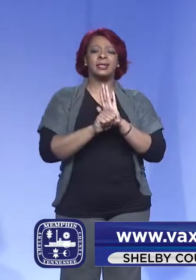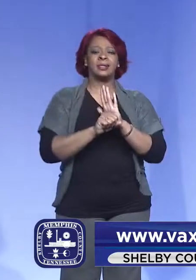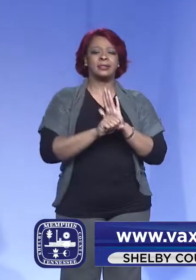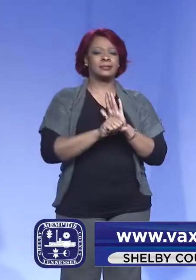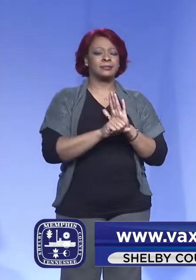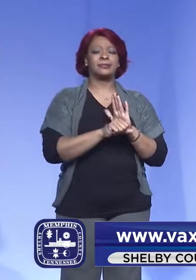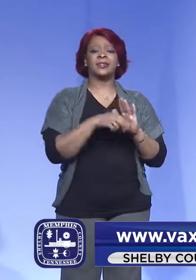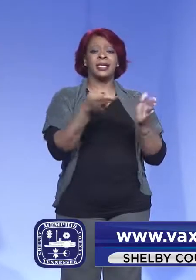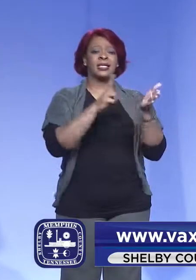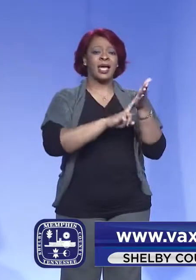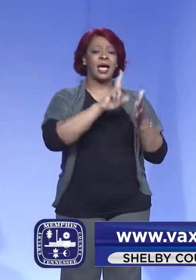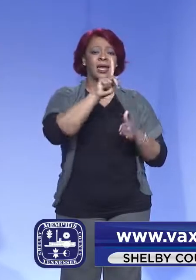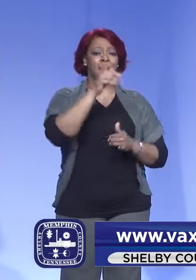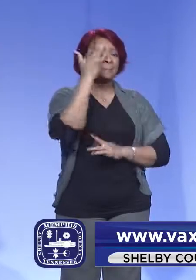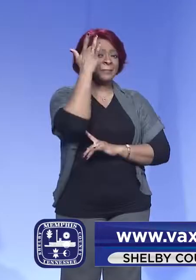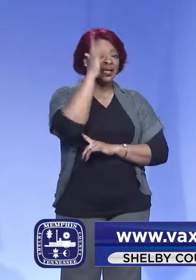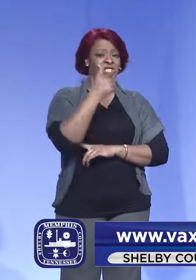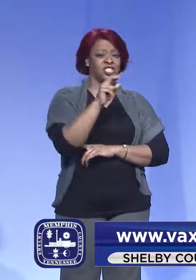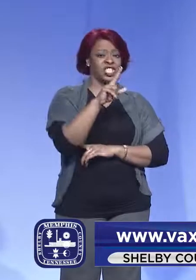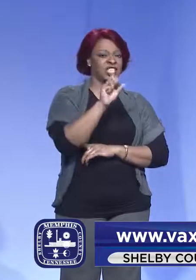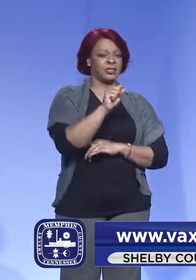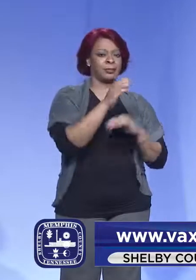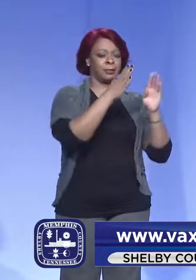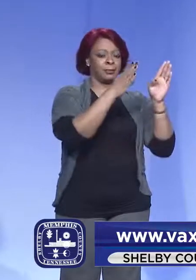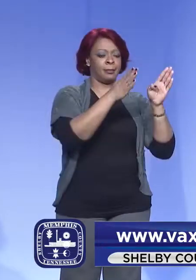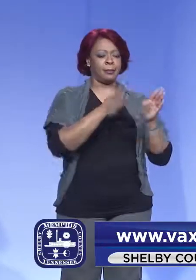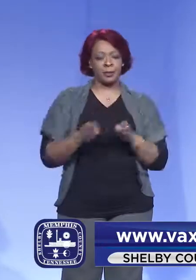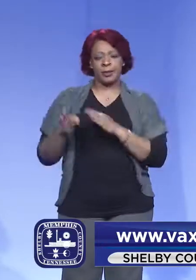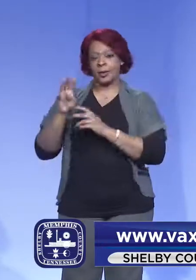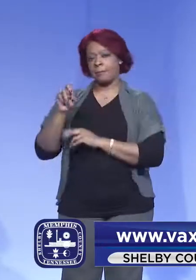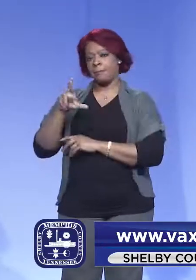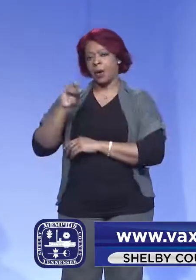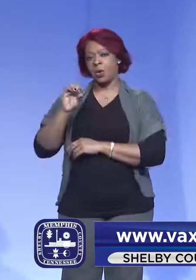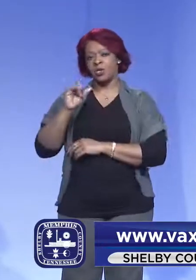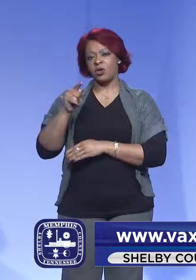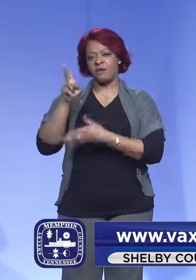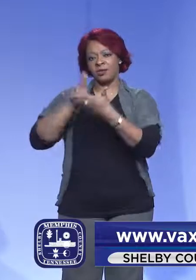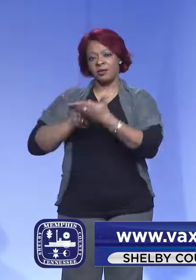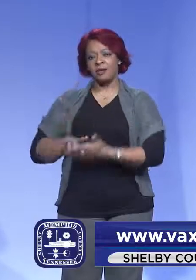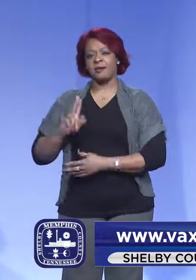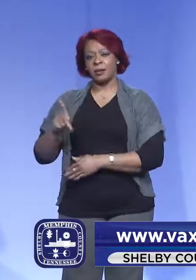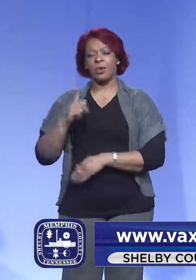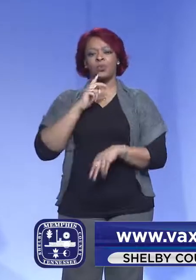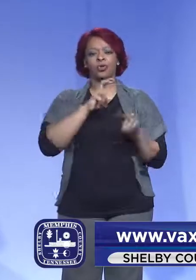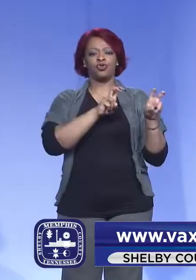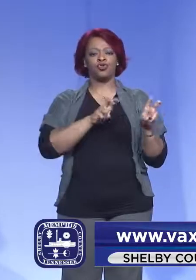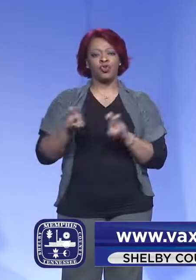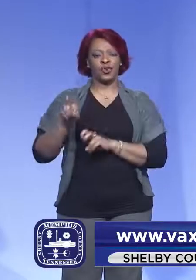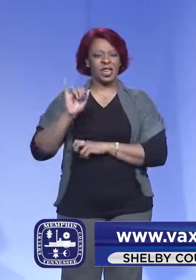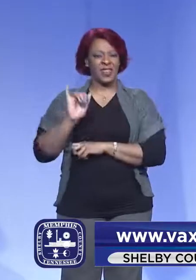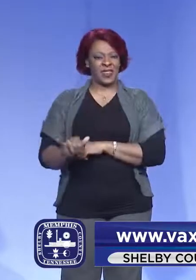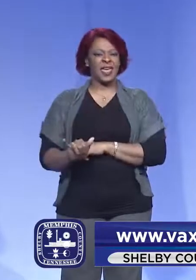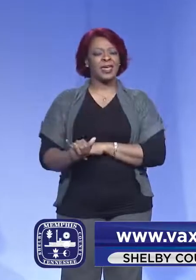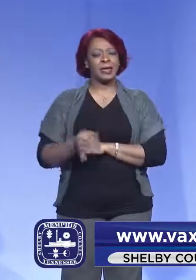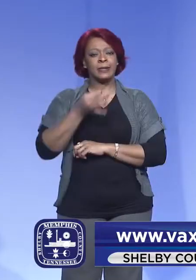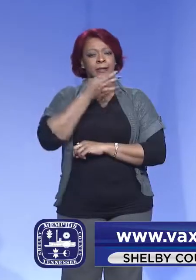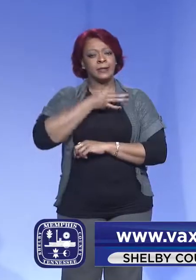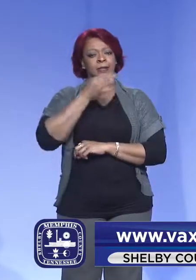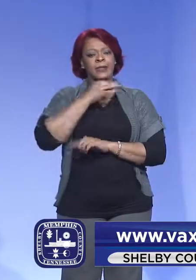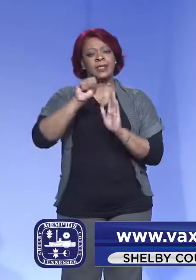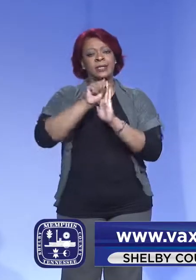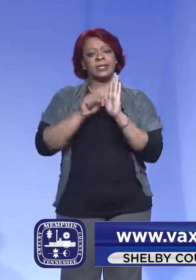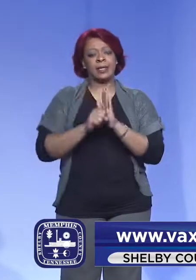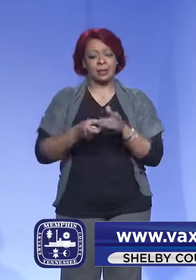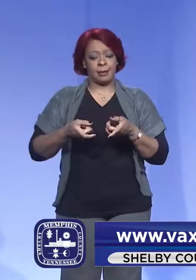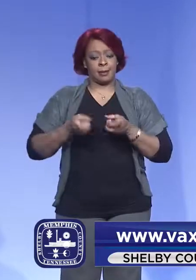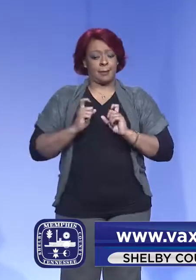from the Sign Up Genius platform to a Microsoft platform, and we'll be transitioning to that platform as soon as the state gives